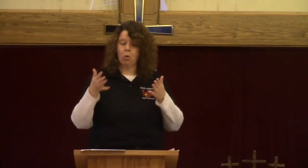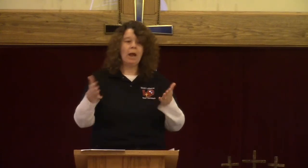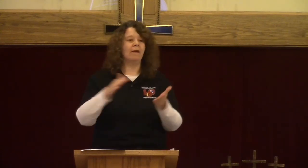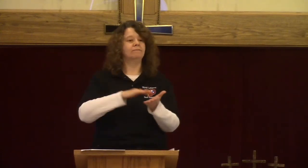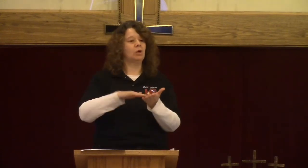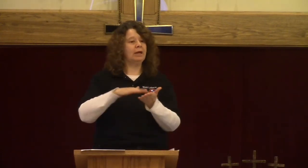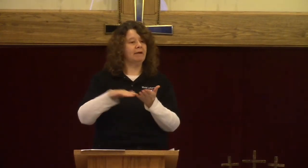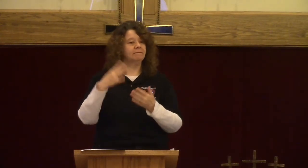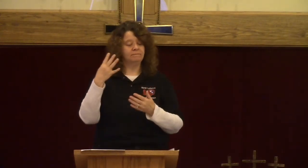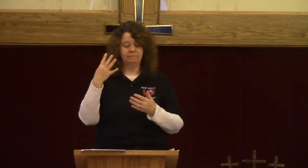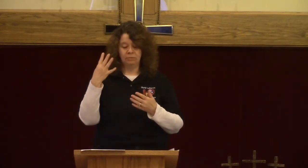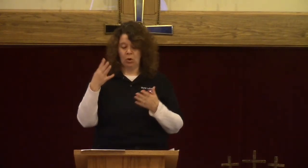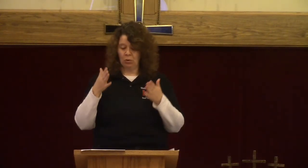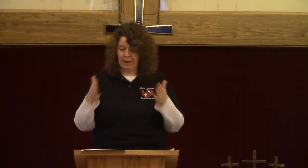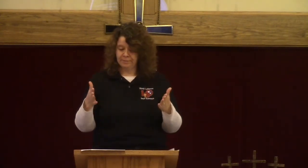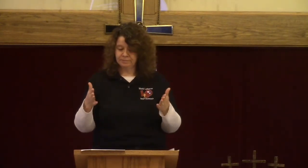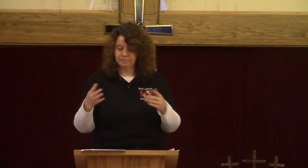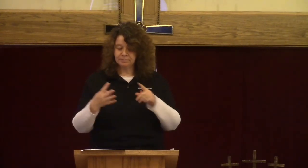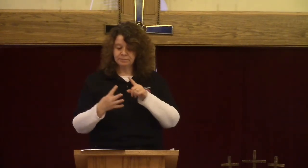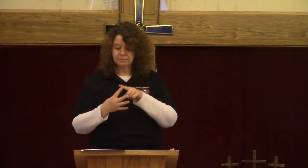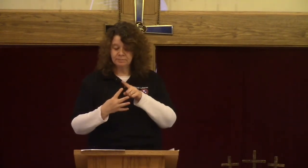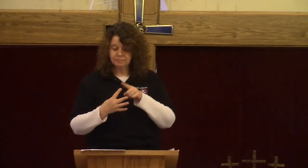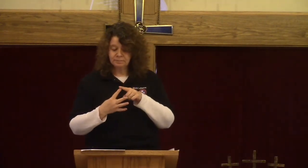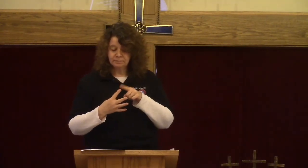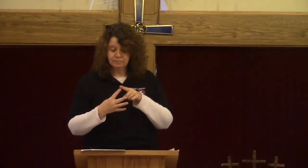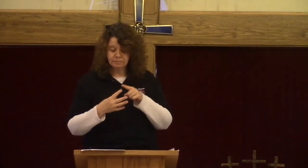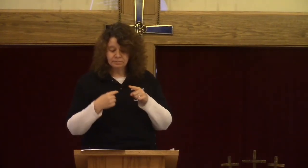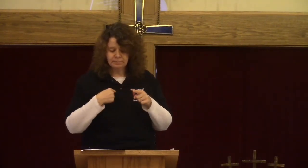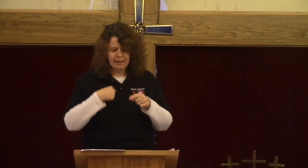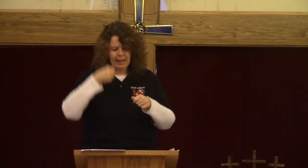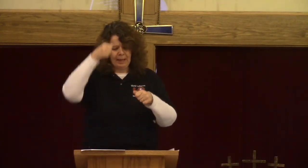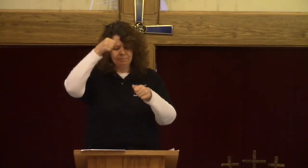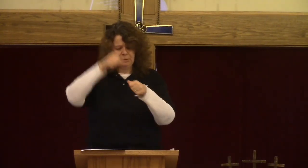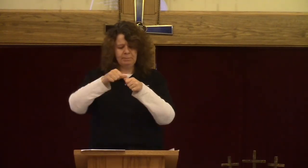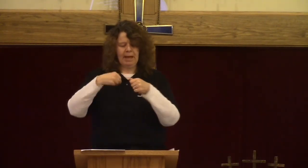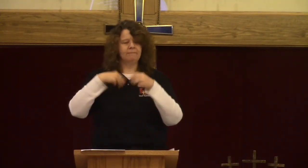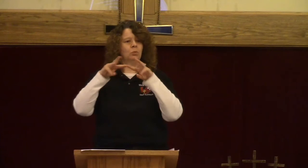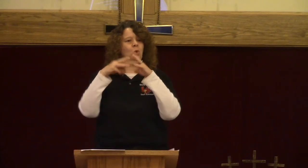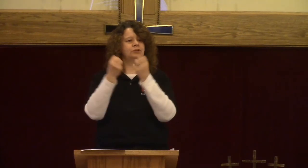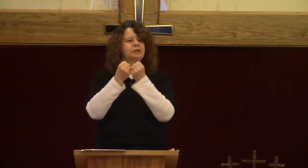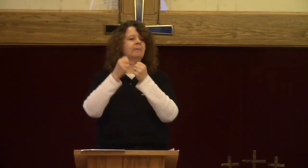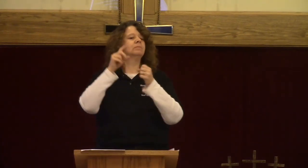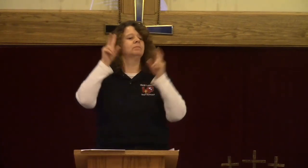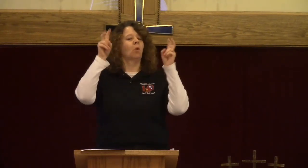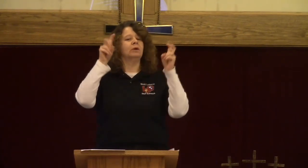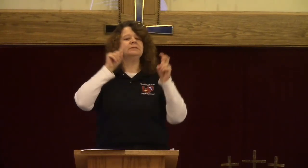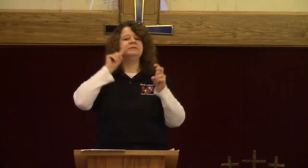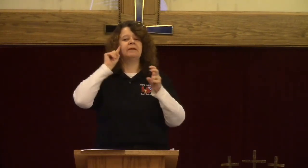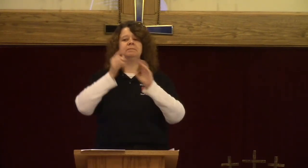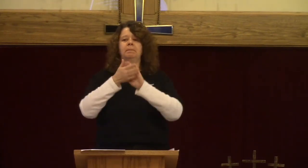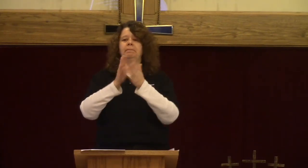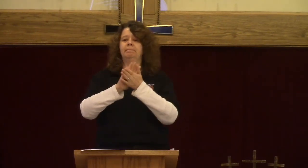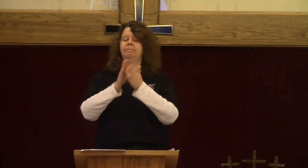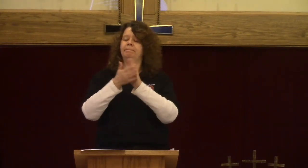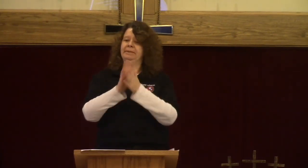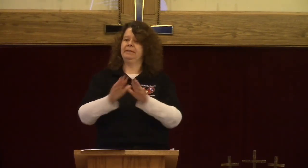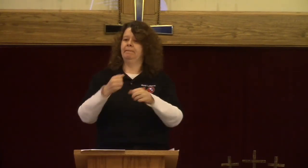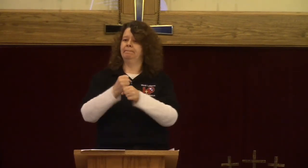choose. Now what we also talking about this, have talked about the 4 ways to give. Remember, we had a workshop